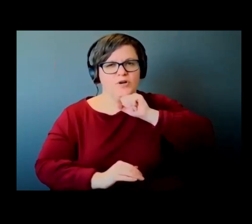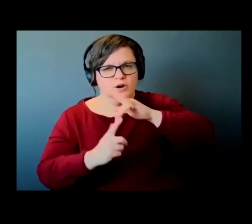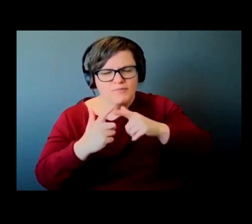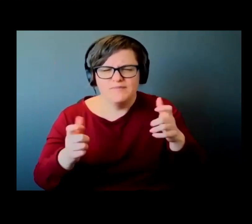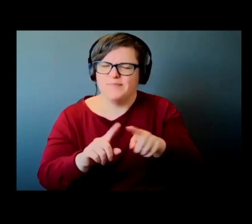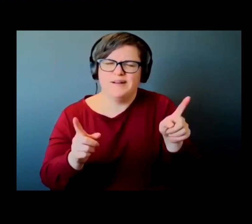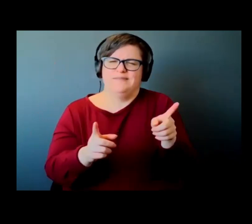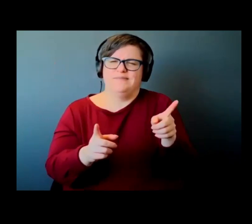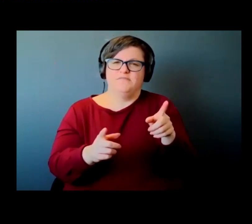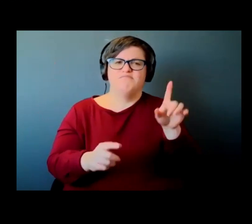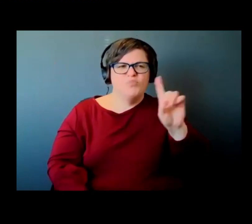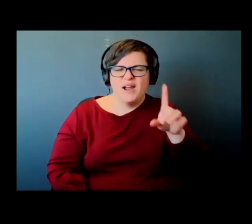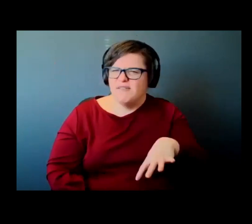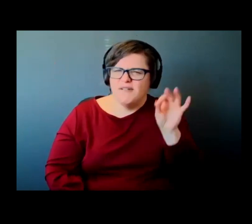dress